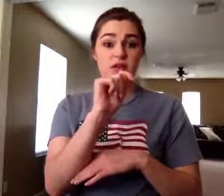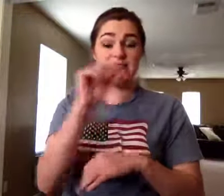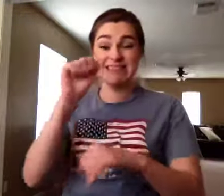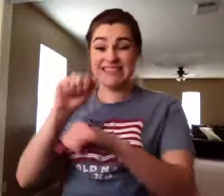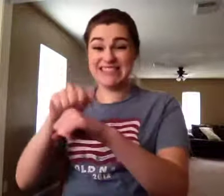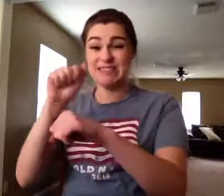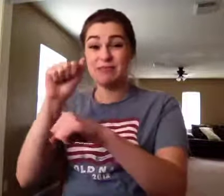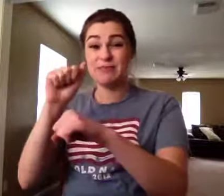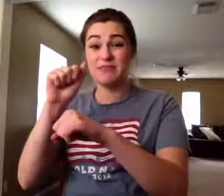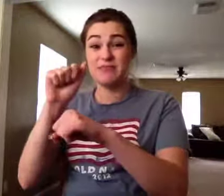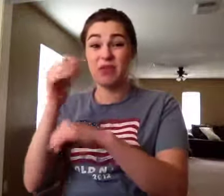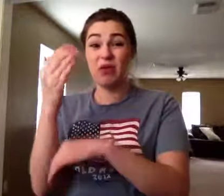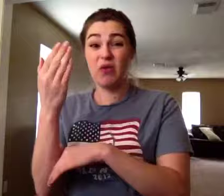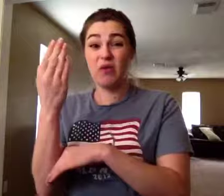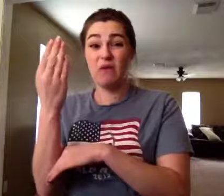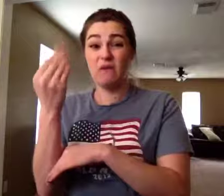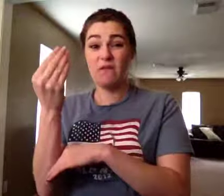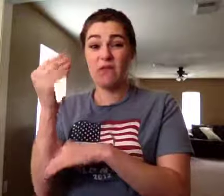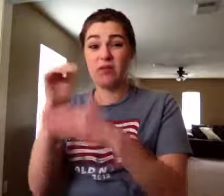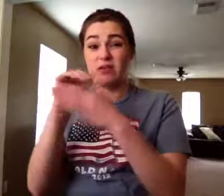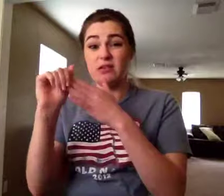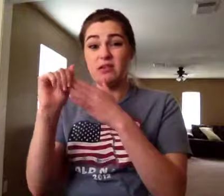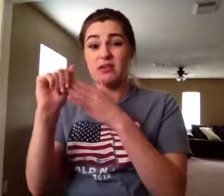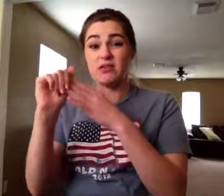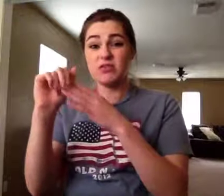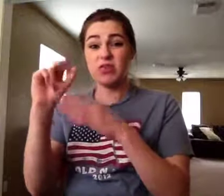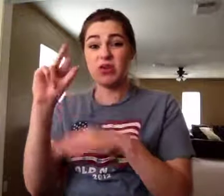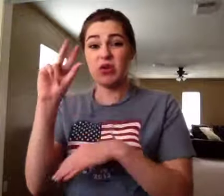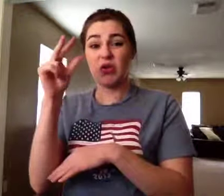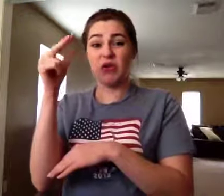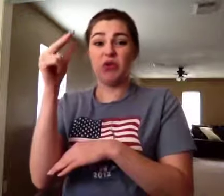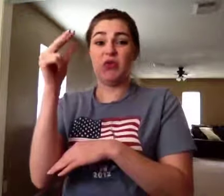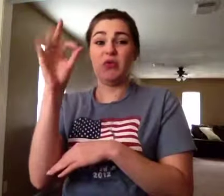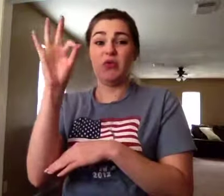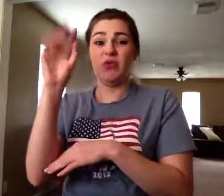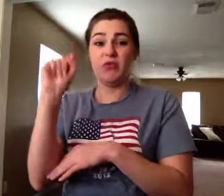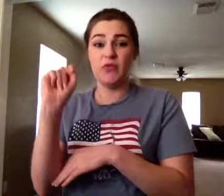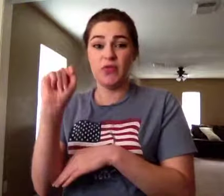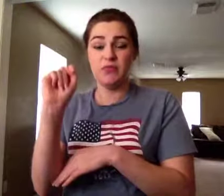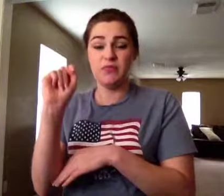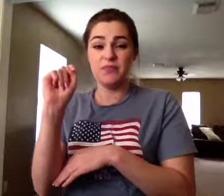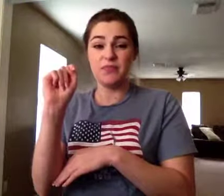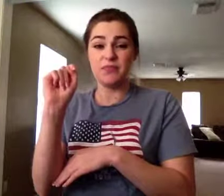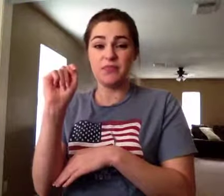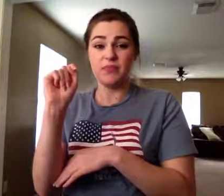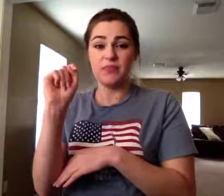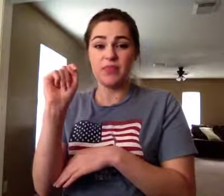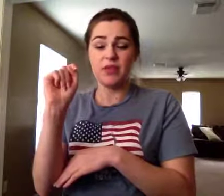foot. By the way, don't worry about the cost of labor, because Mr. Jones is going to do all the work himself.